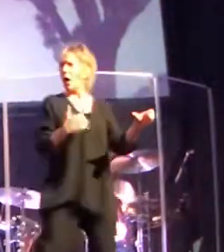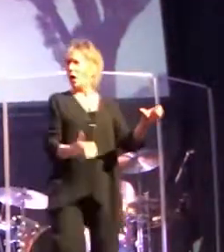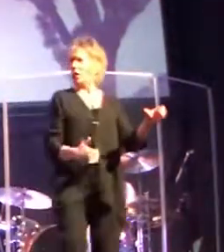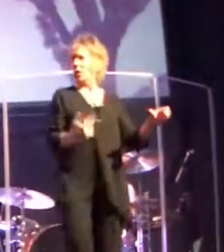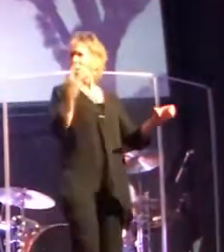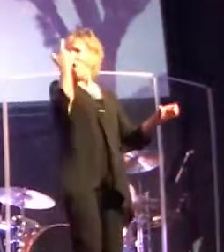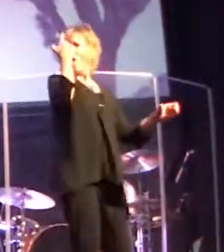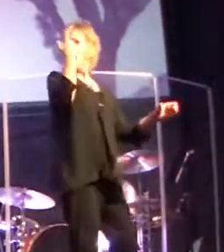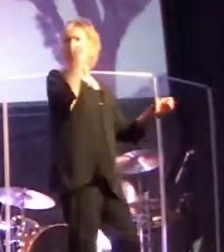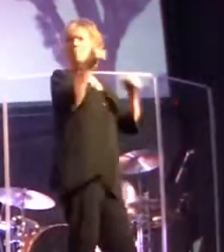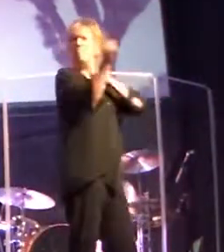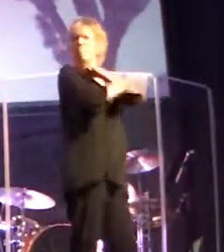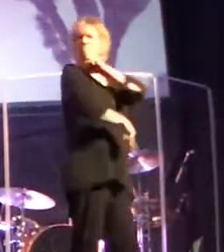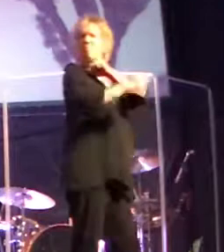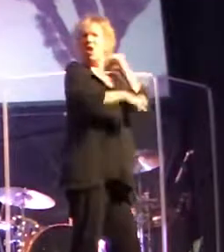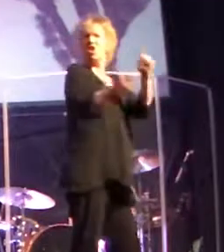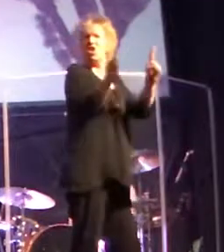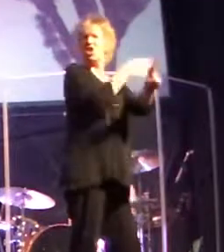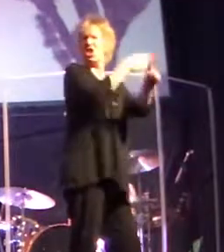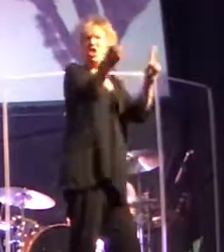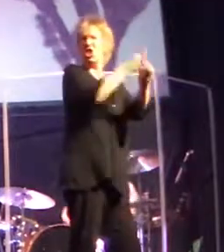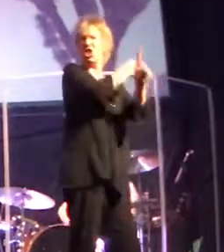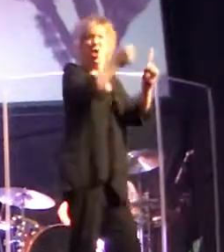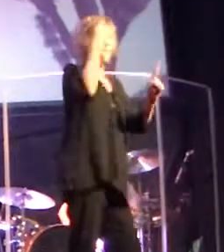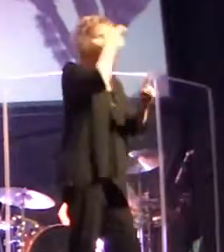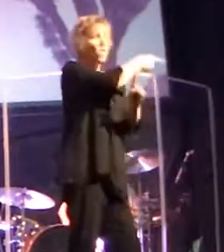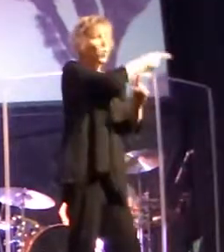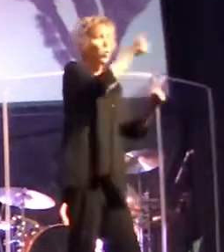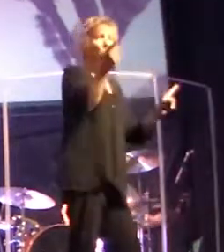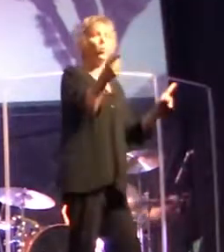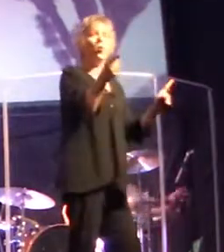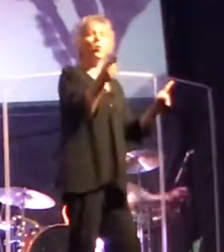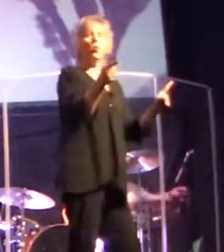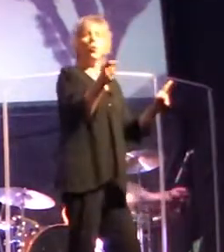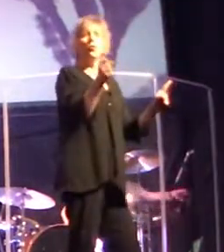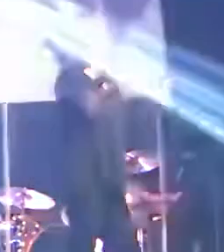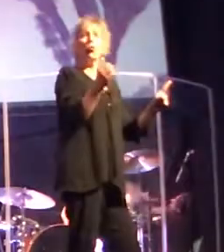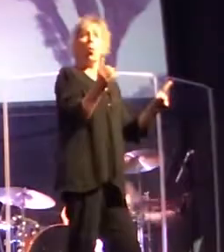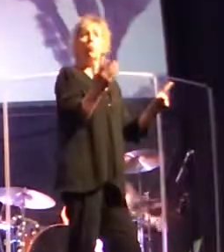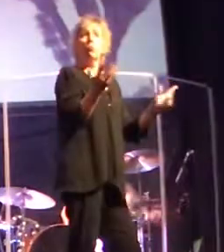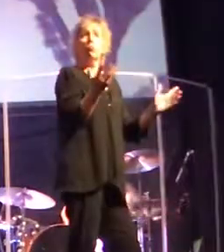for you. Eat of this bread and remember me." Let's eat the bread together.